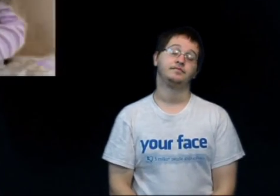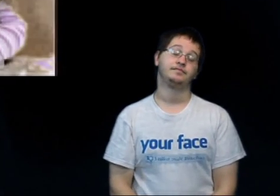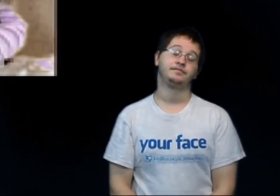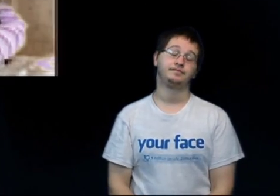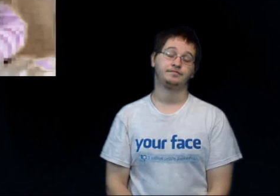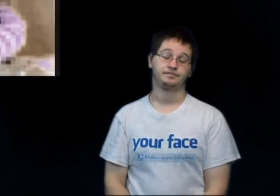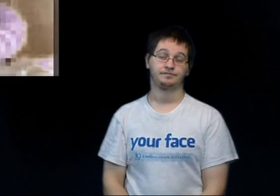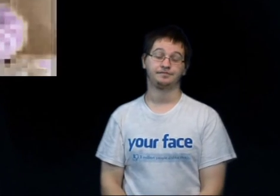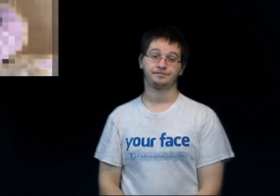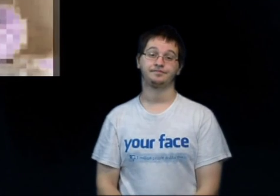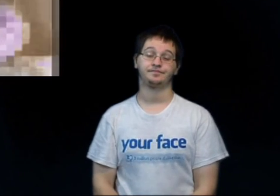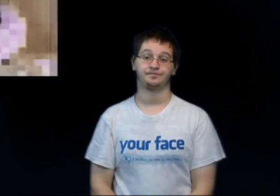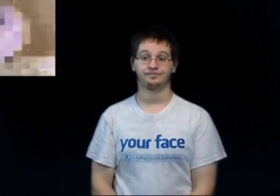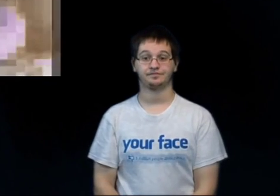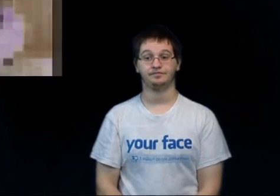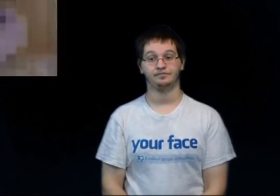Well,